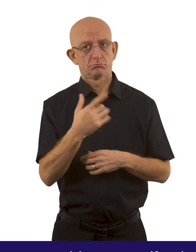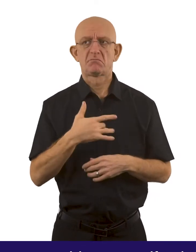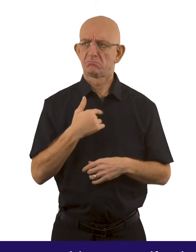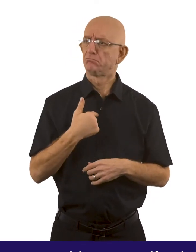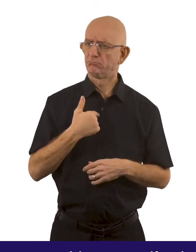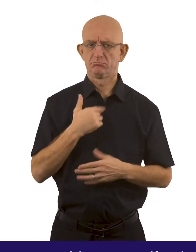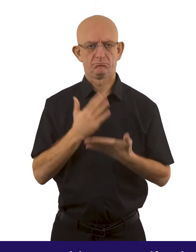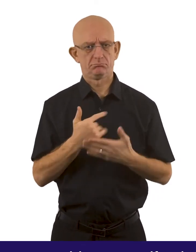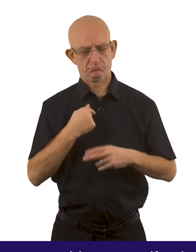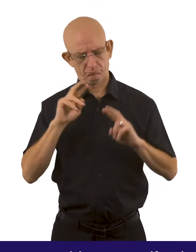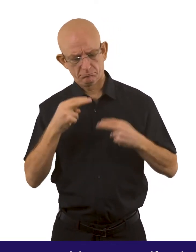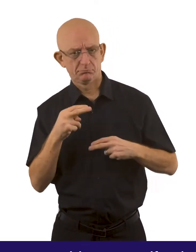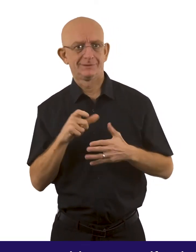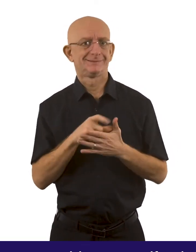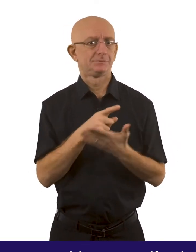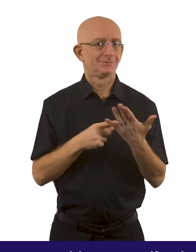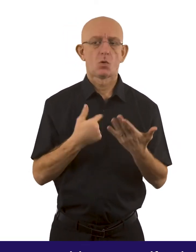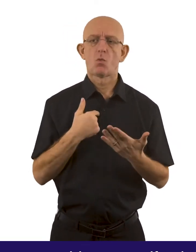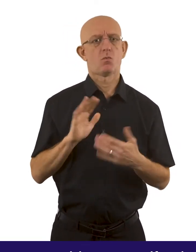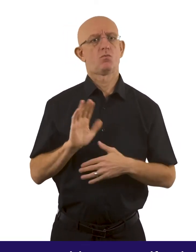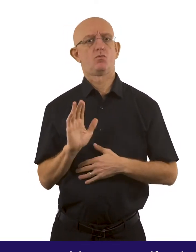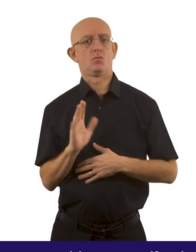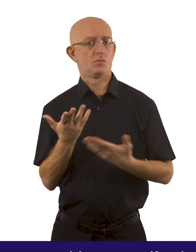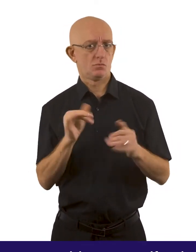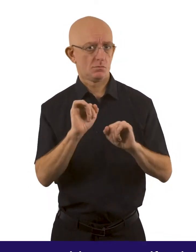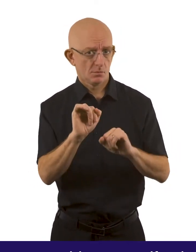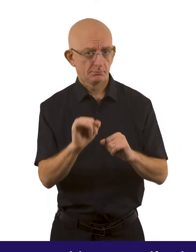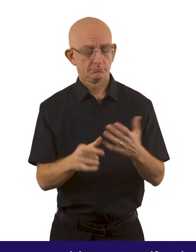whether or not you consider yourself to have a disability,